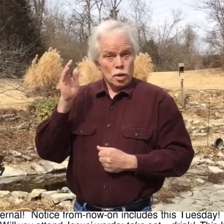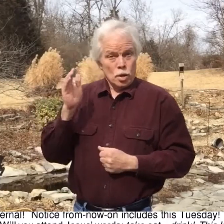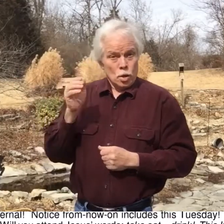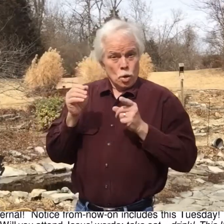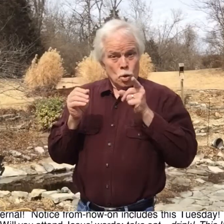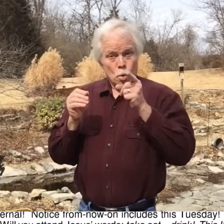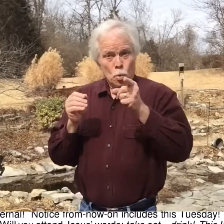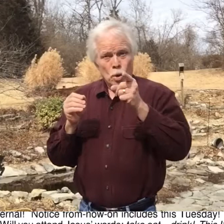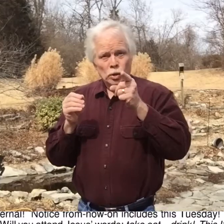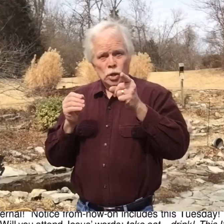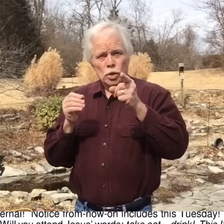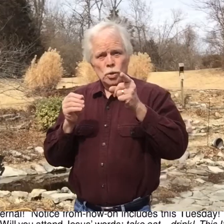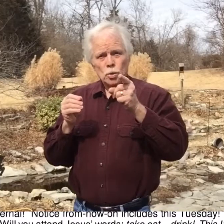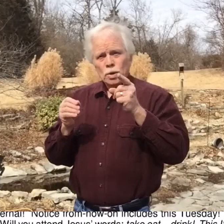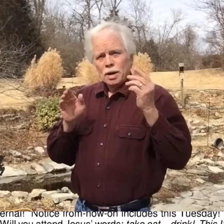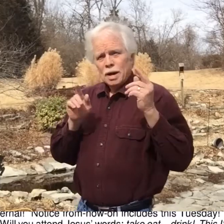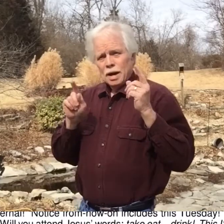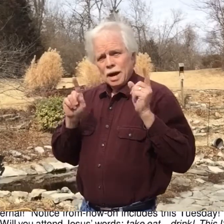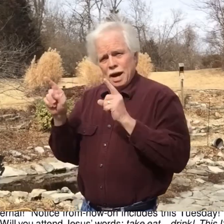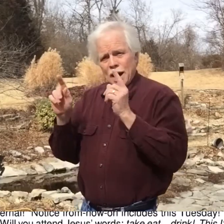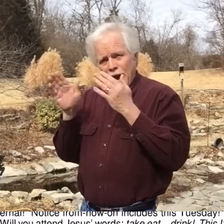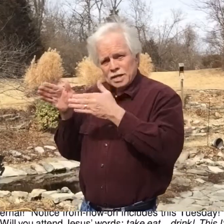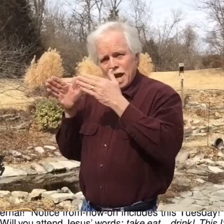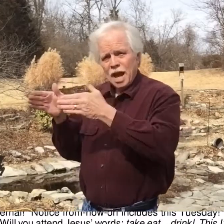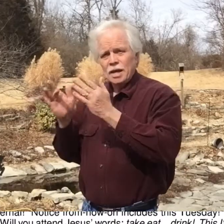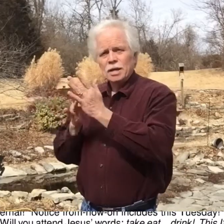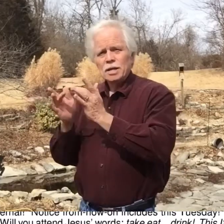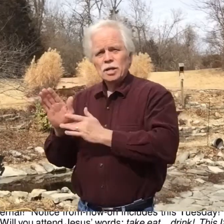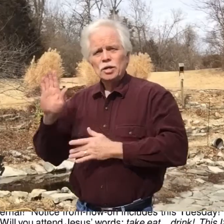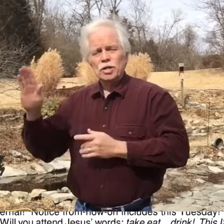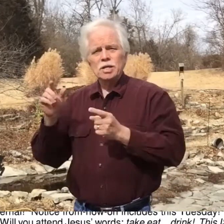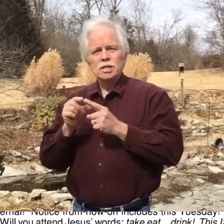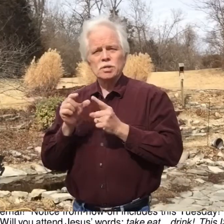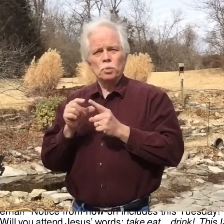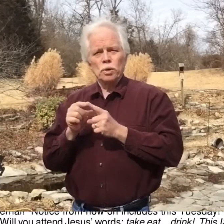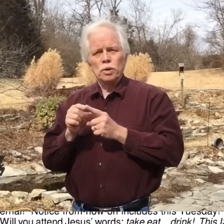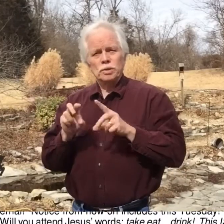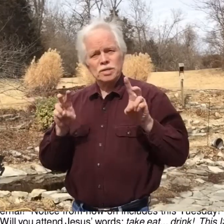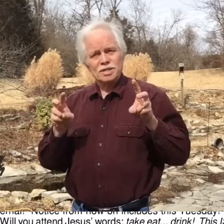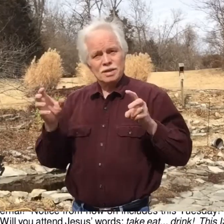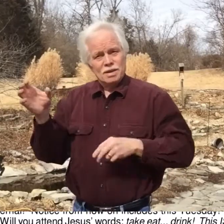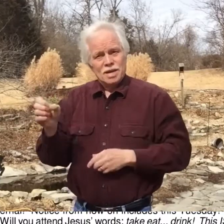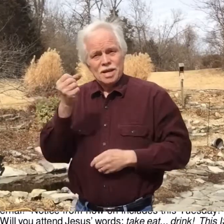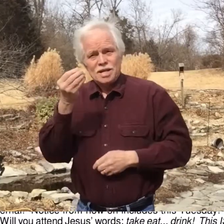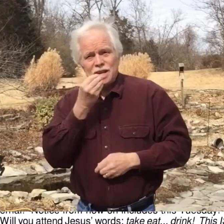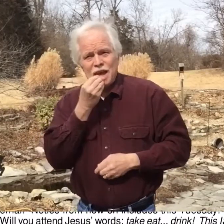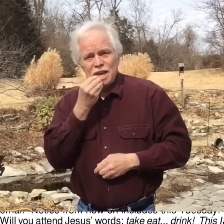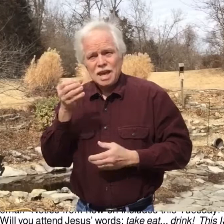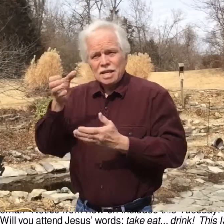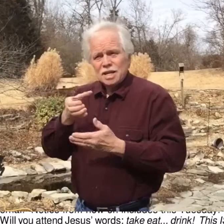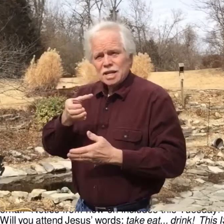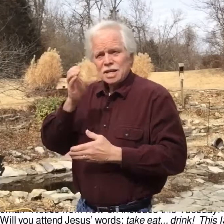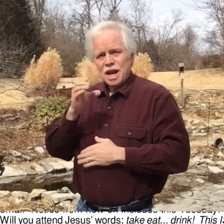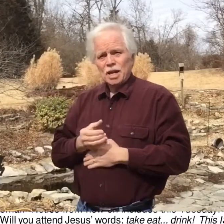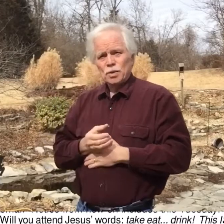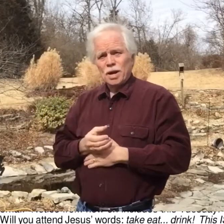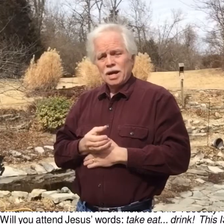Will you attend Jesus' words, take eat, take drink,